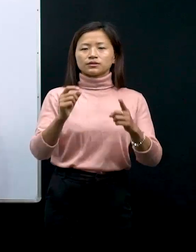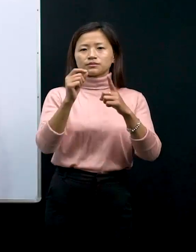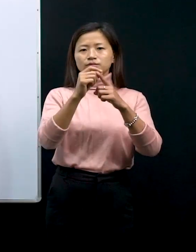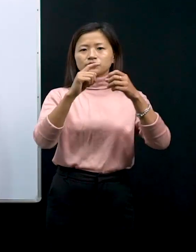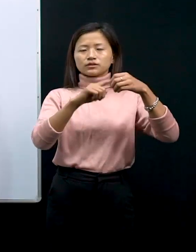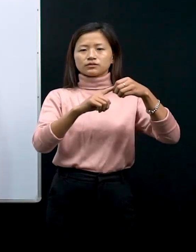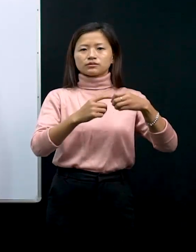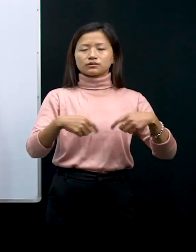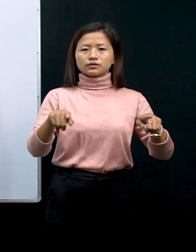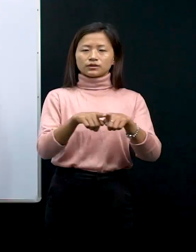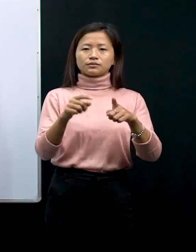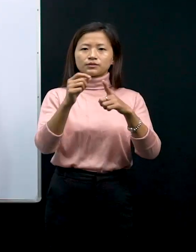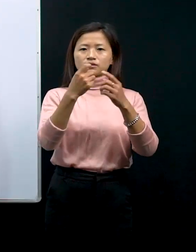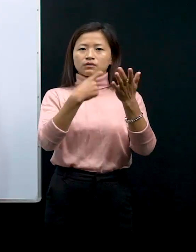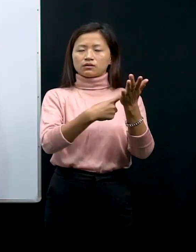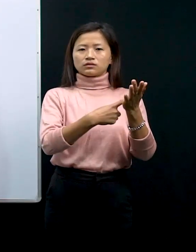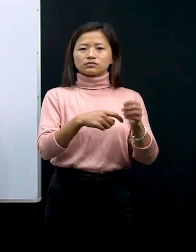equal.